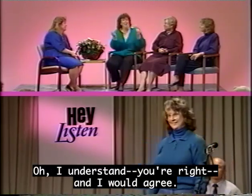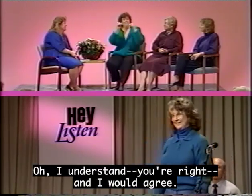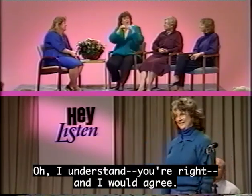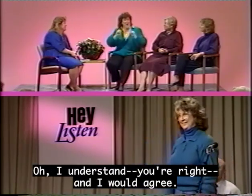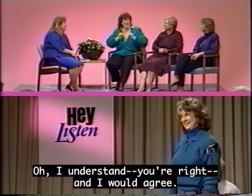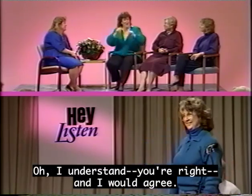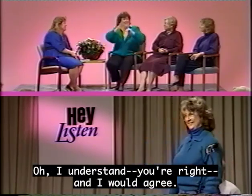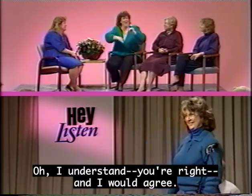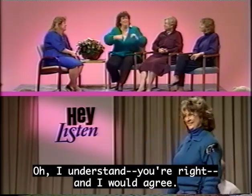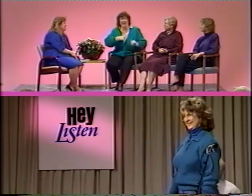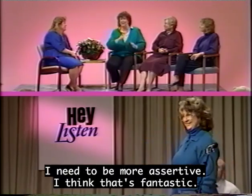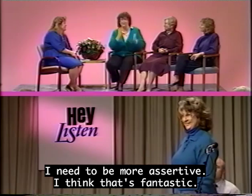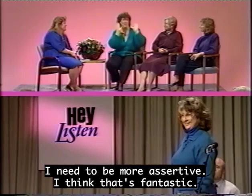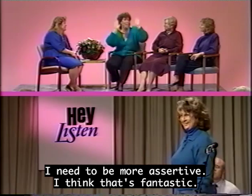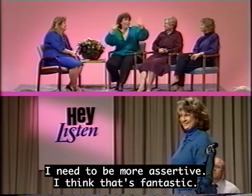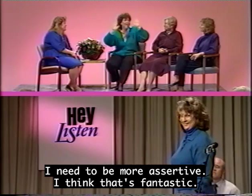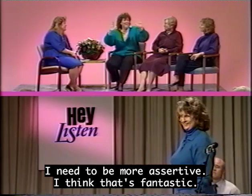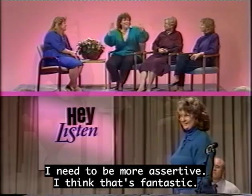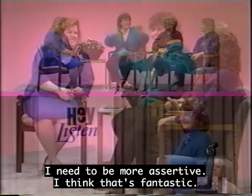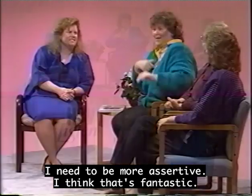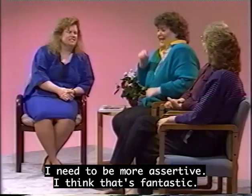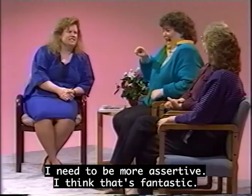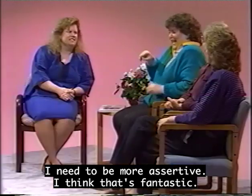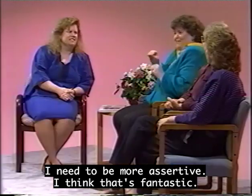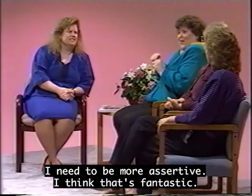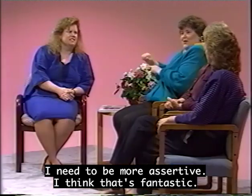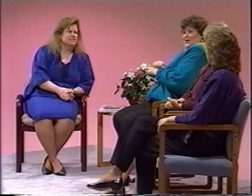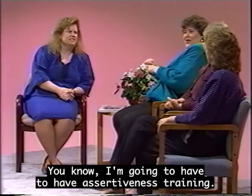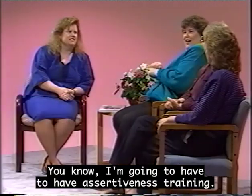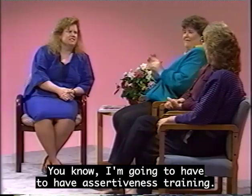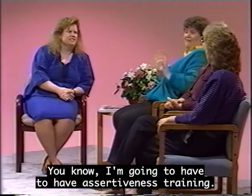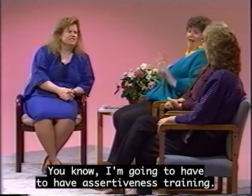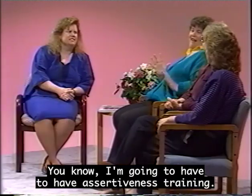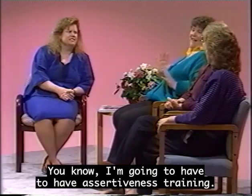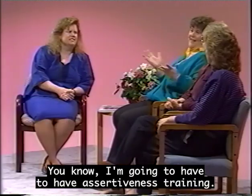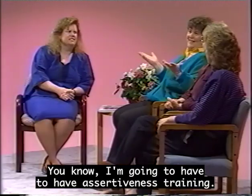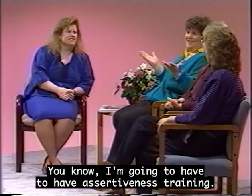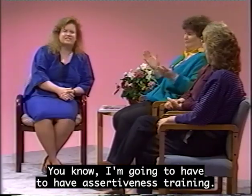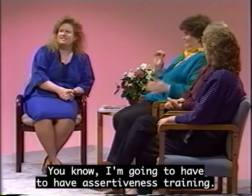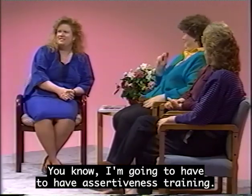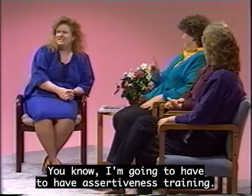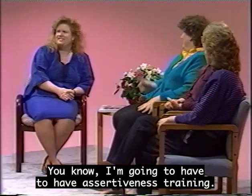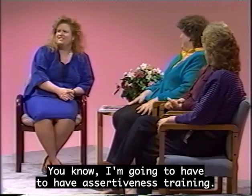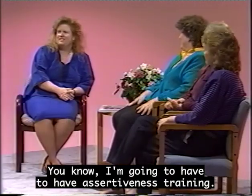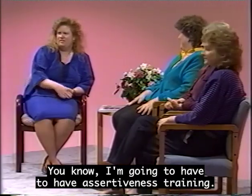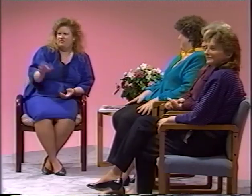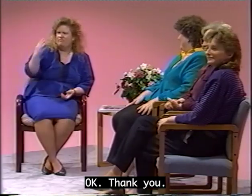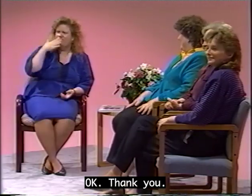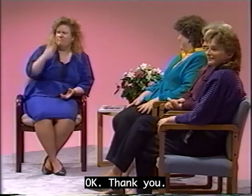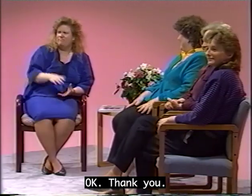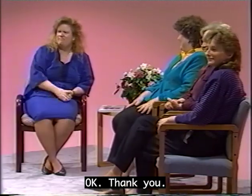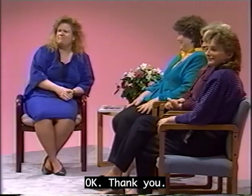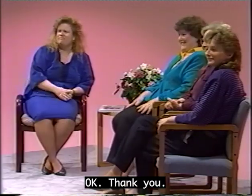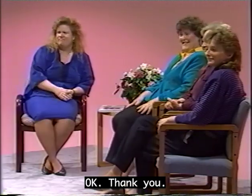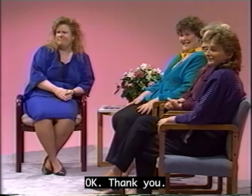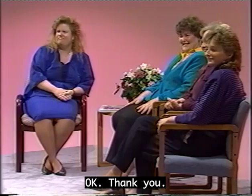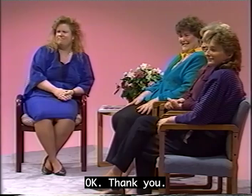would agree. I need to be more assertive. I think that's fantastic. I'm going to have assertiveness training. Okay, thank